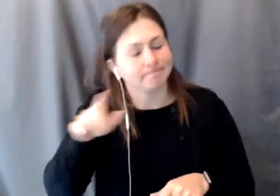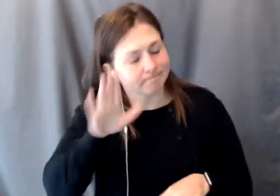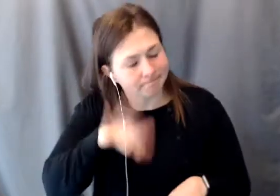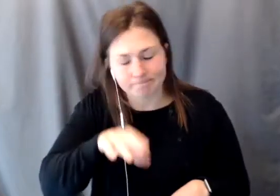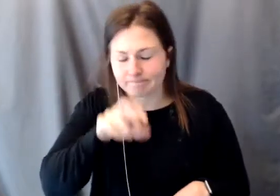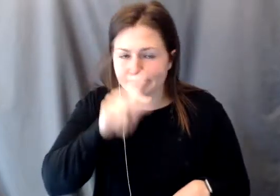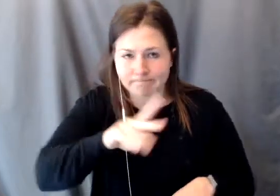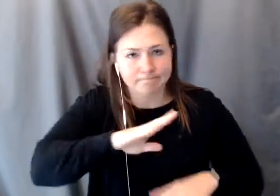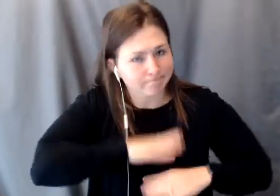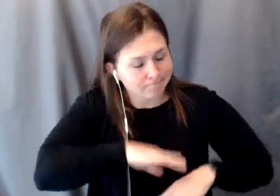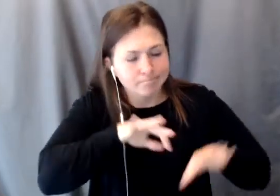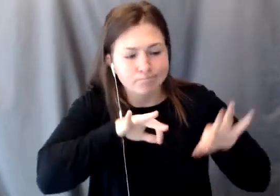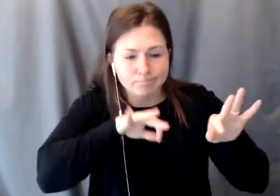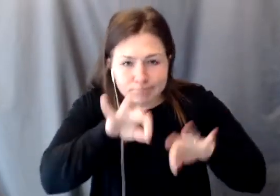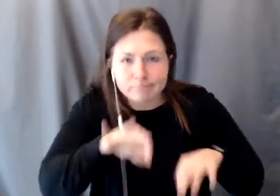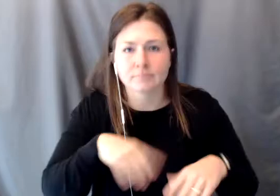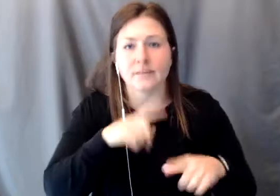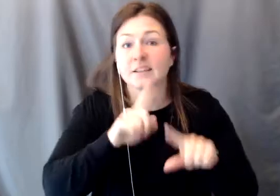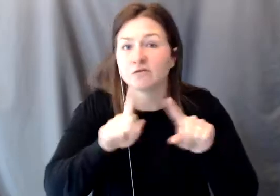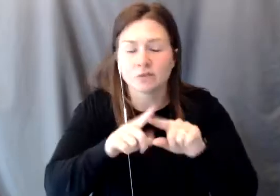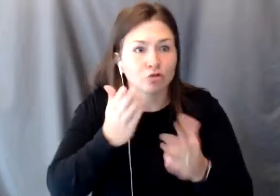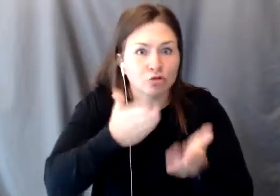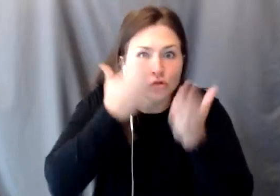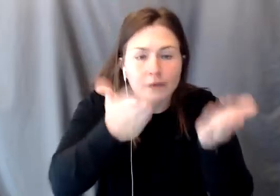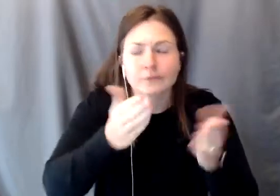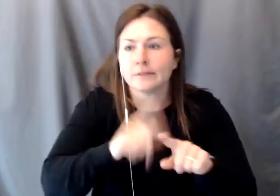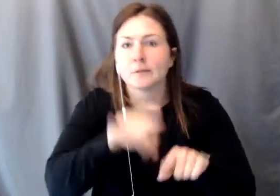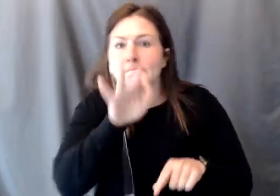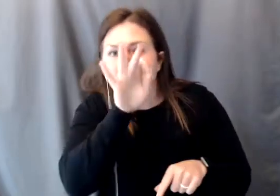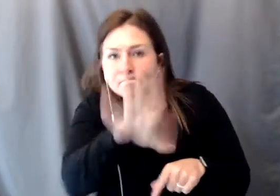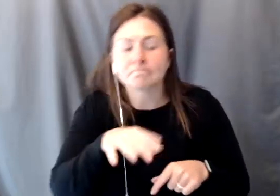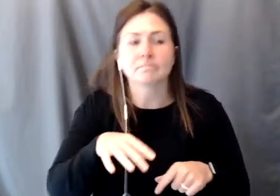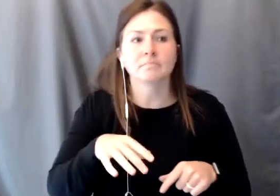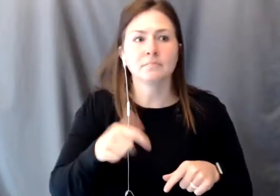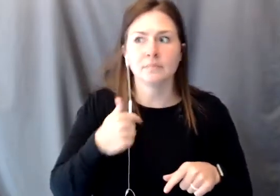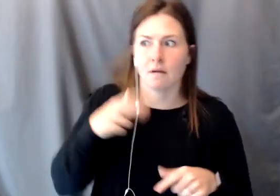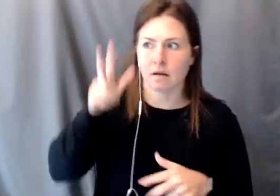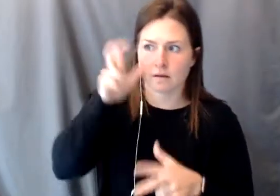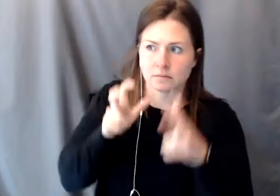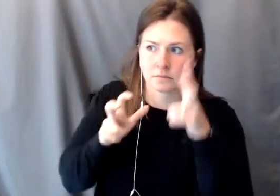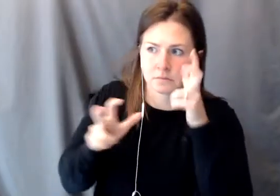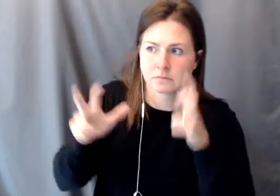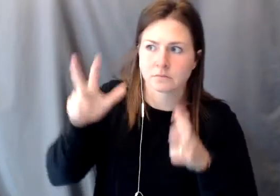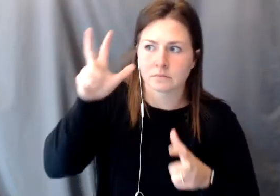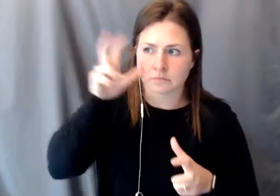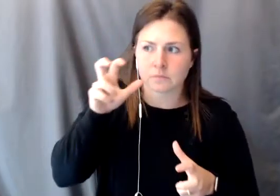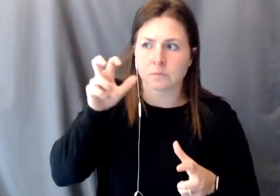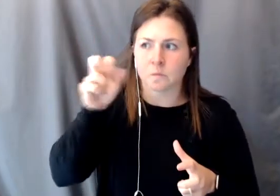some suggestions of some different actions that I could take. And eventually I started to build up a series